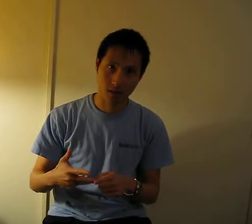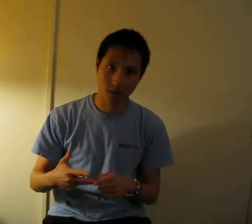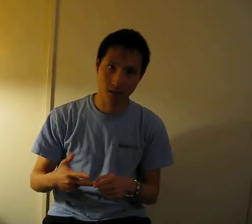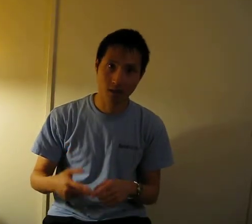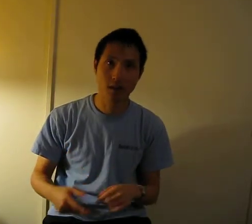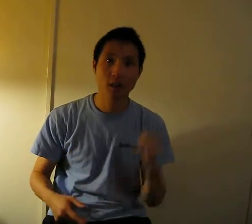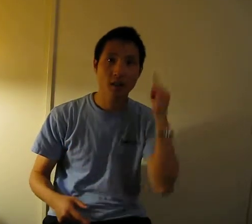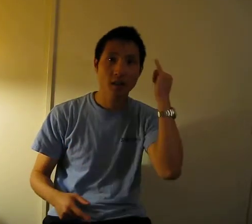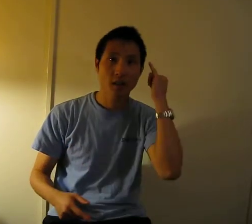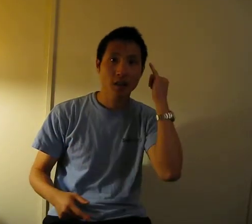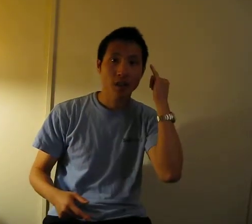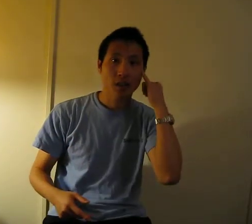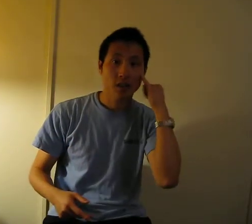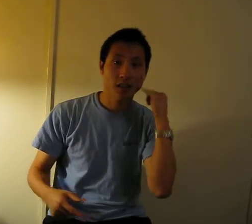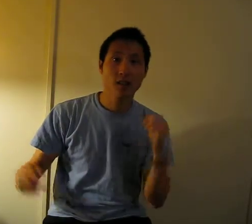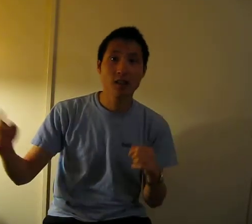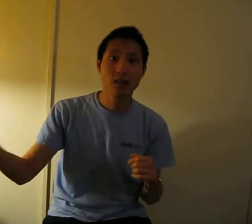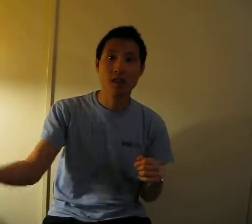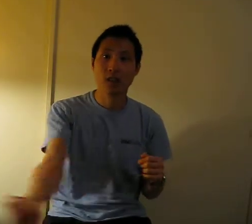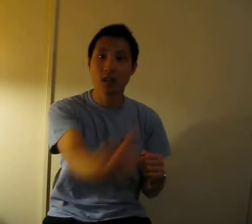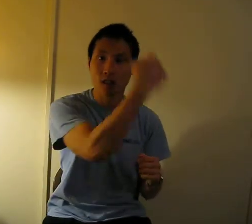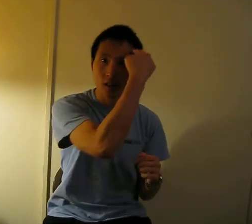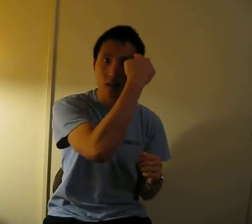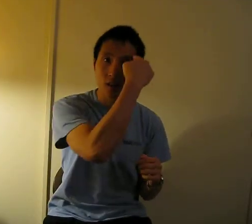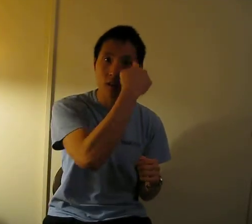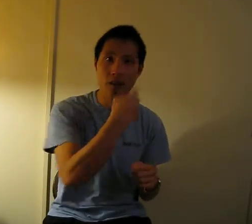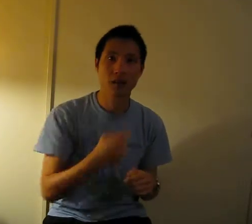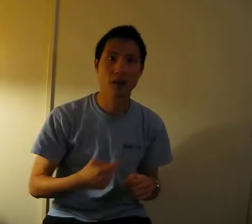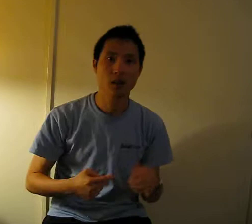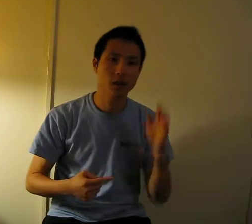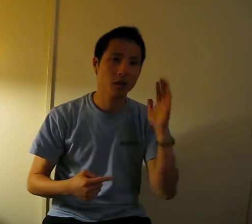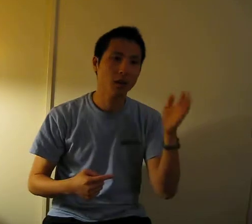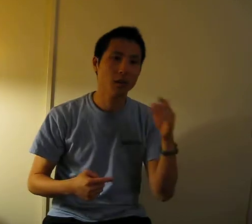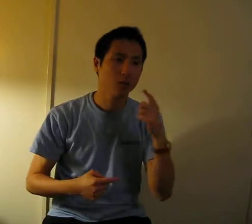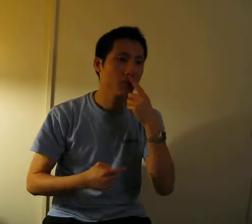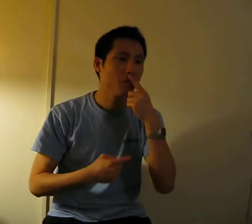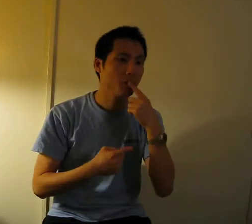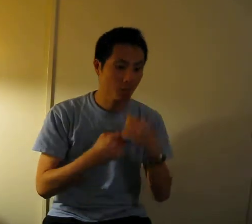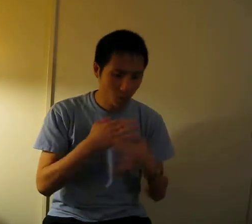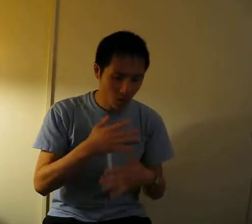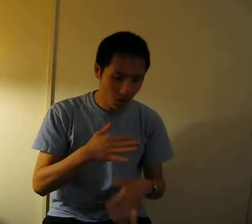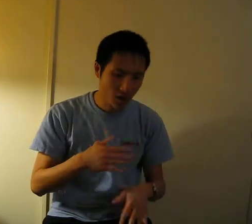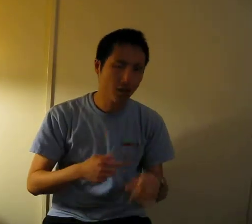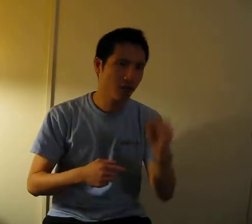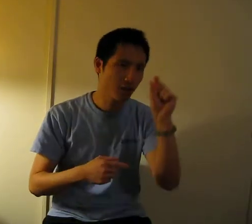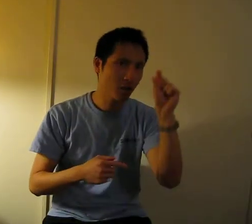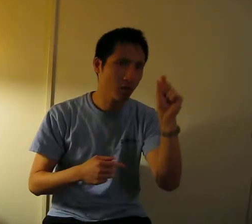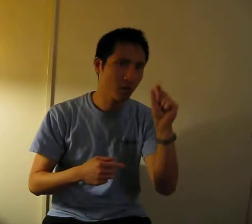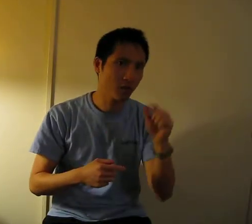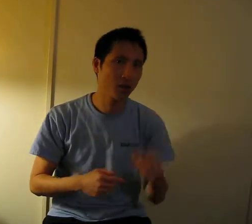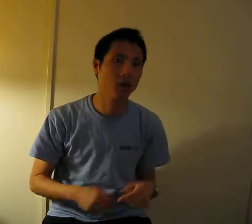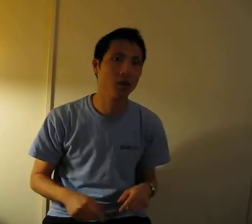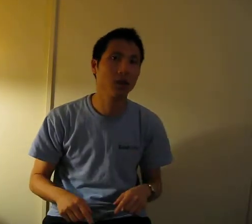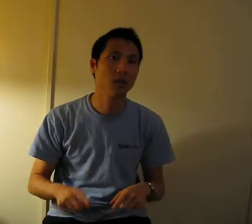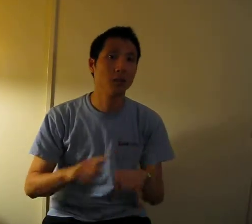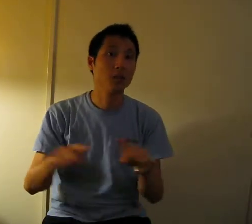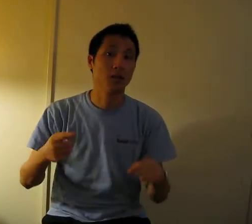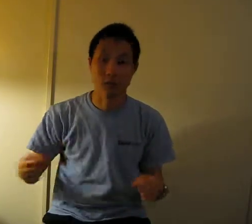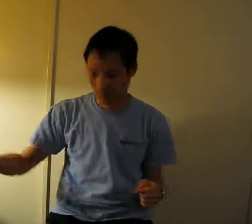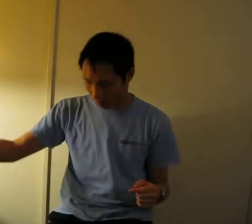the third reason is if you get stung in the head, you're going to bleed a little bit. But if you